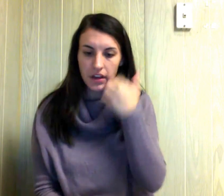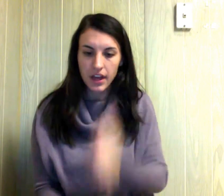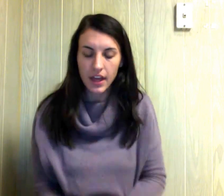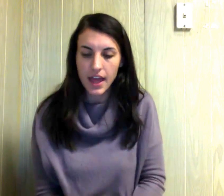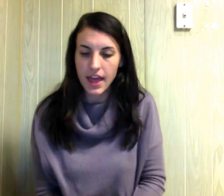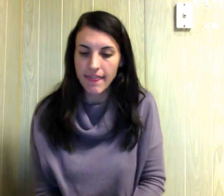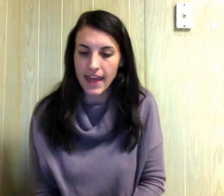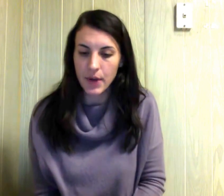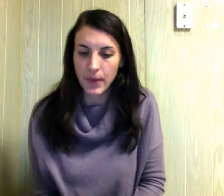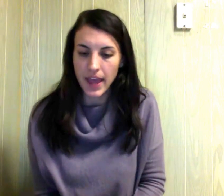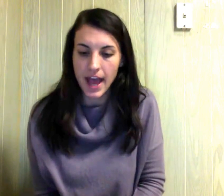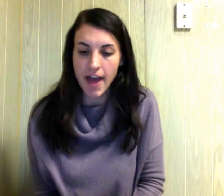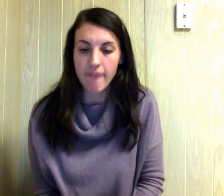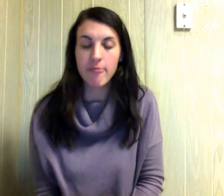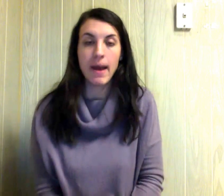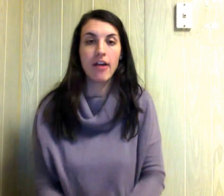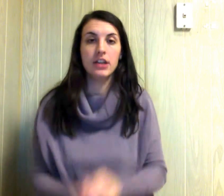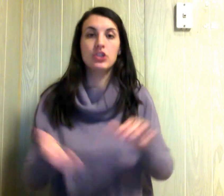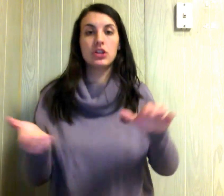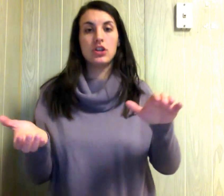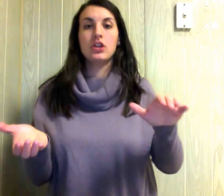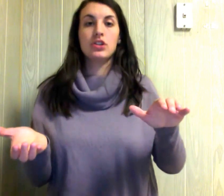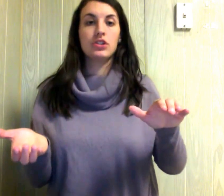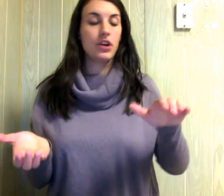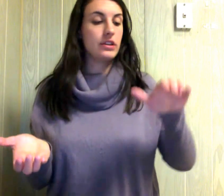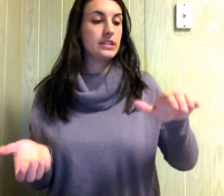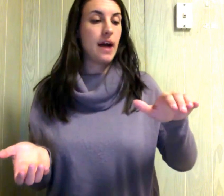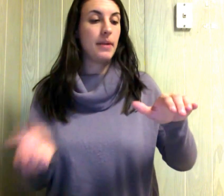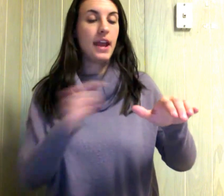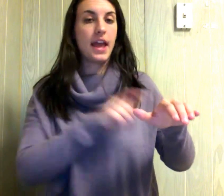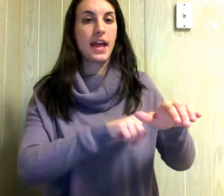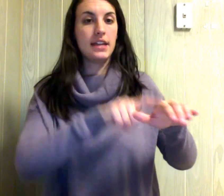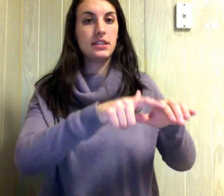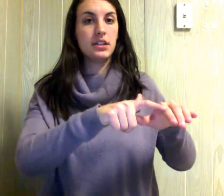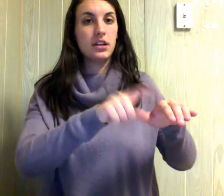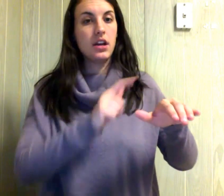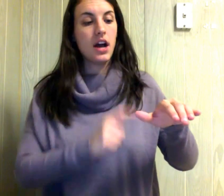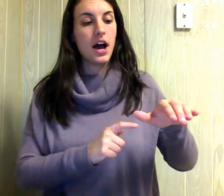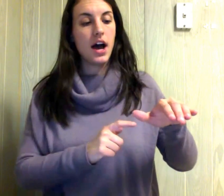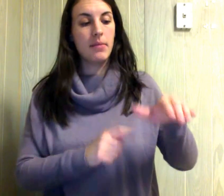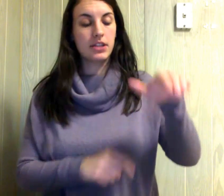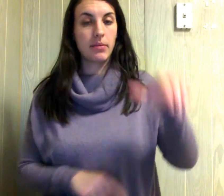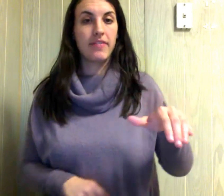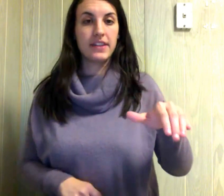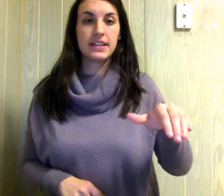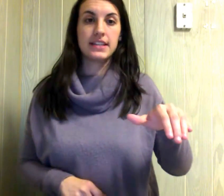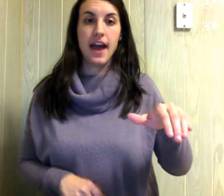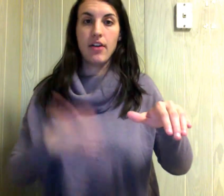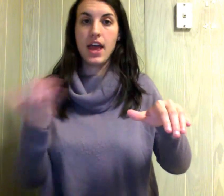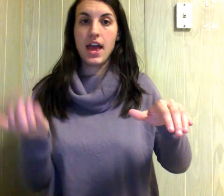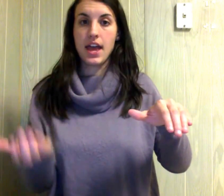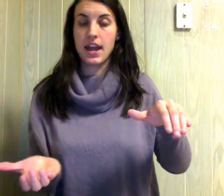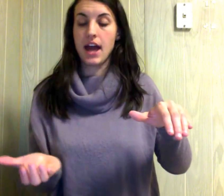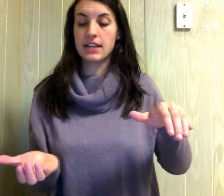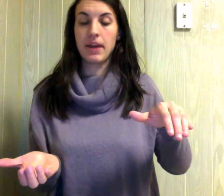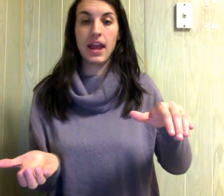Okay, and then we have marriage. So its dominant hand is going to be facing down, and non-dominant hand is